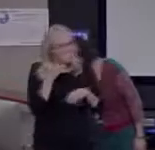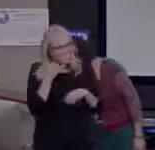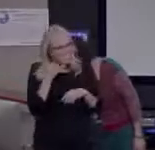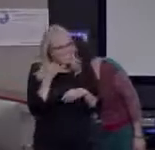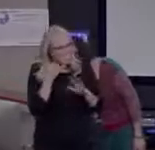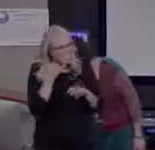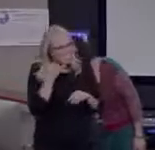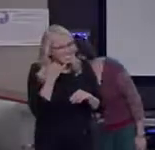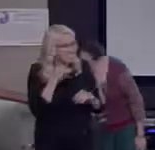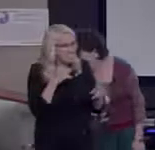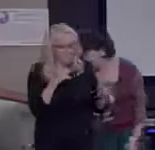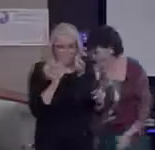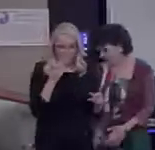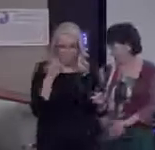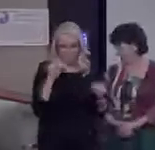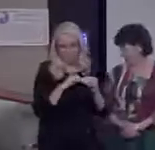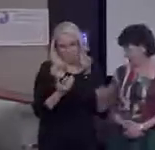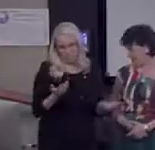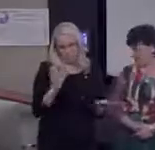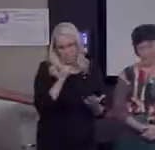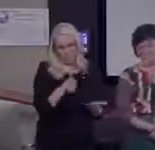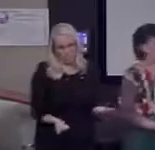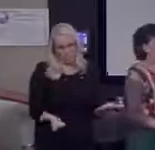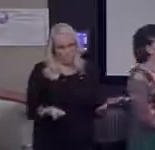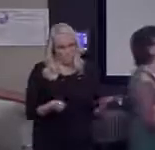Need we say more? All